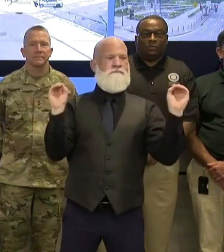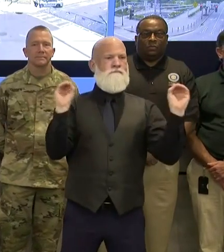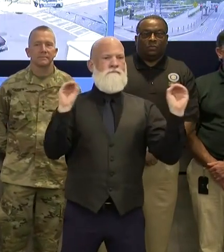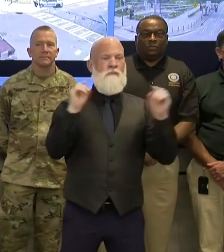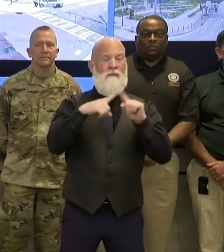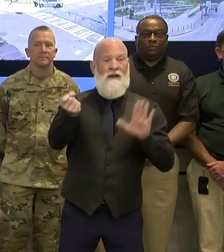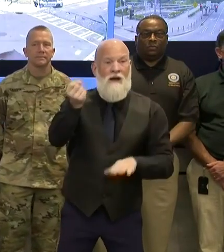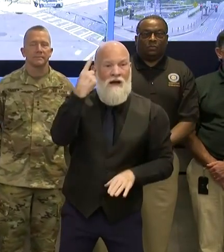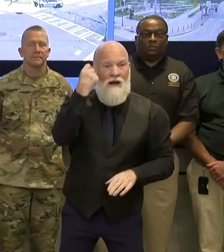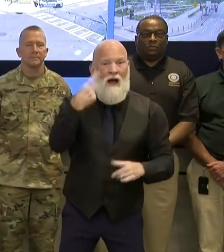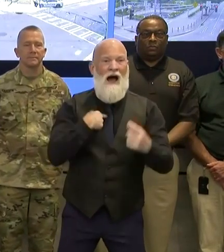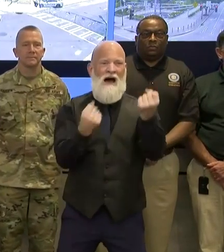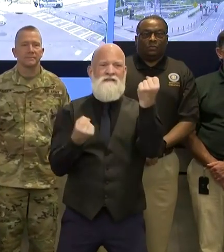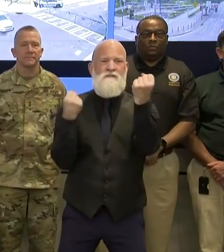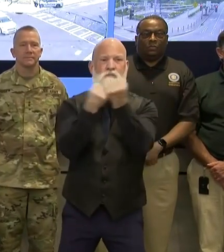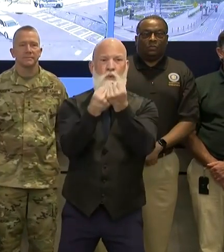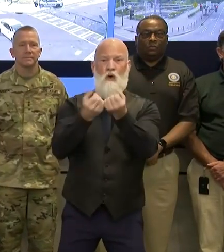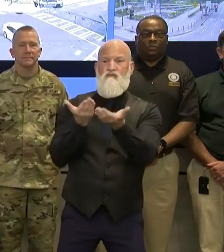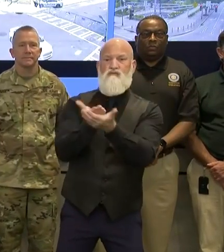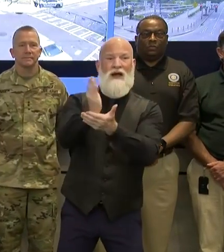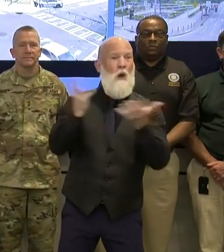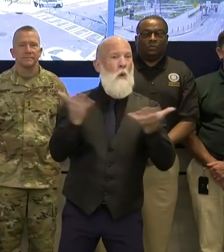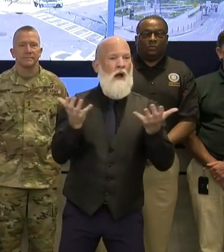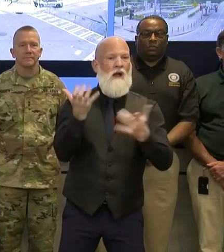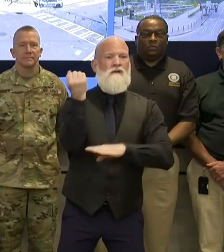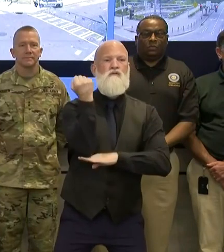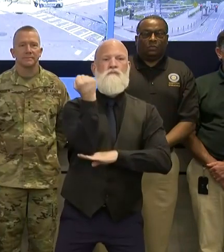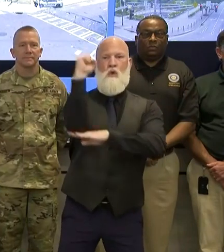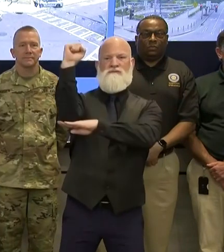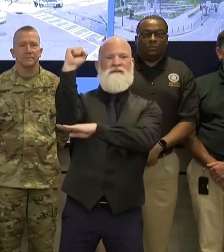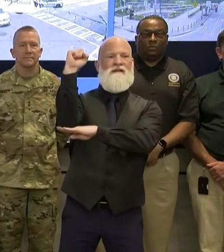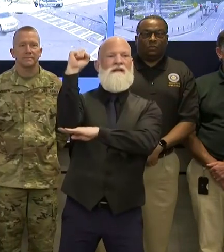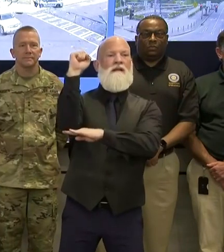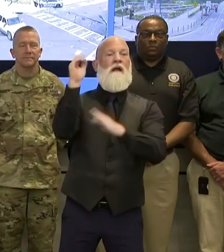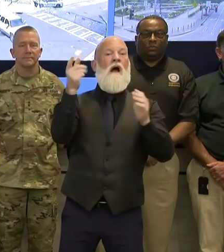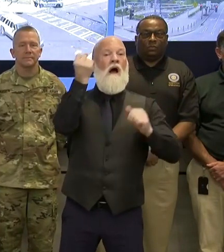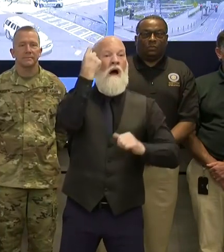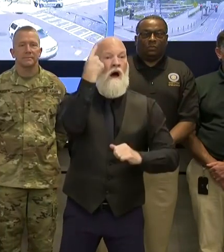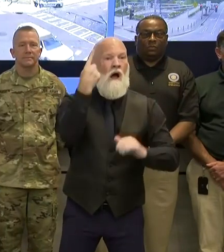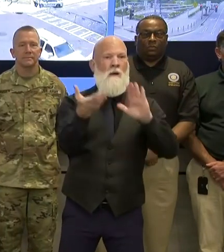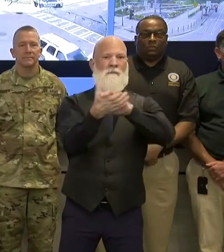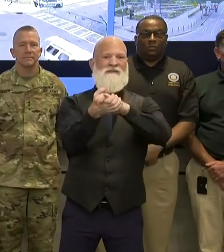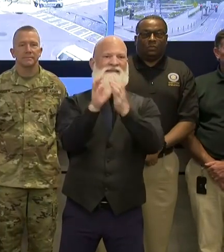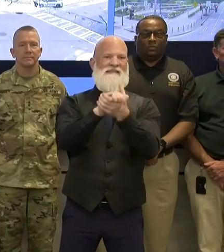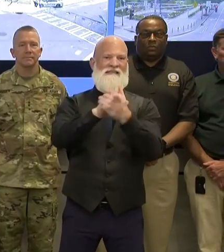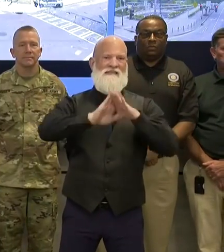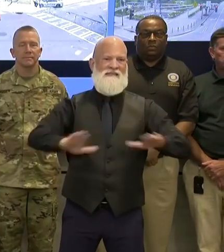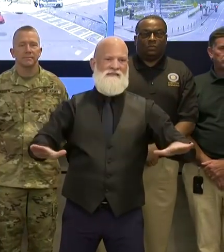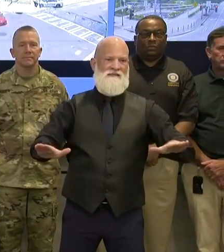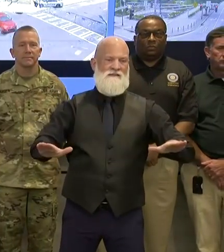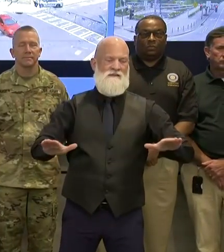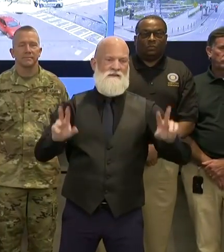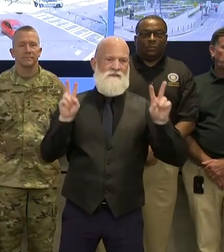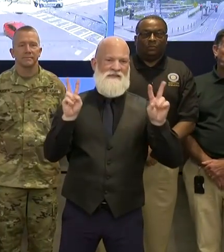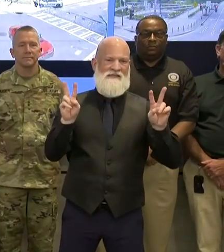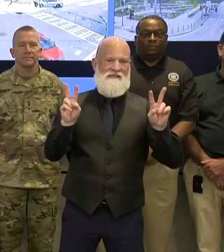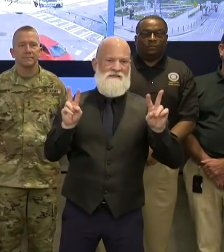to honor the life of George Floyd, and to demand action. As the cradle of the civil rights